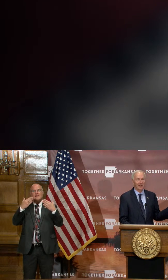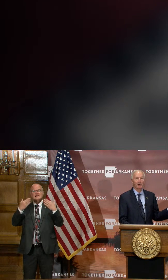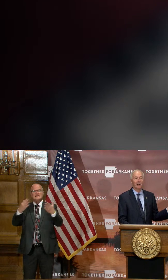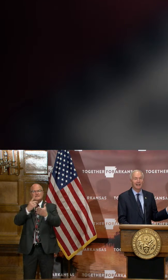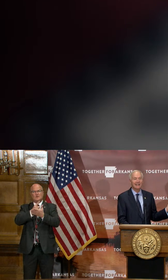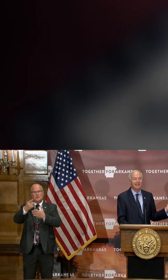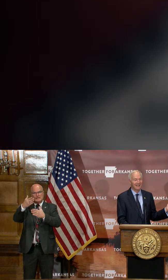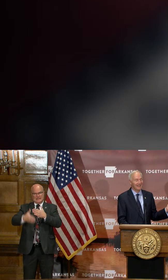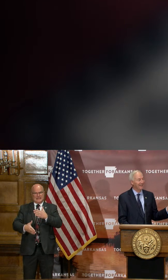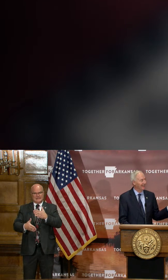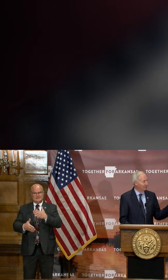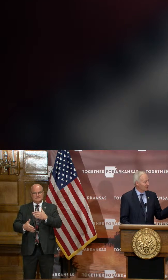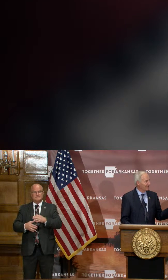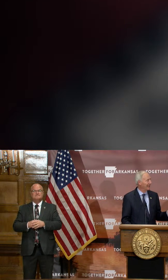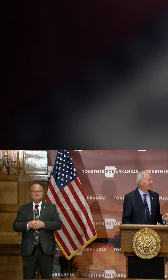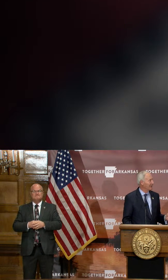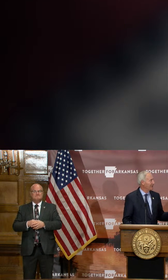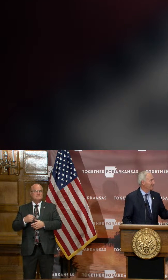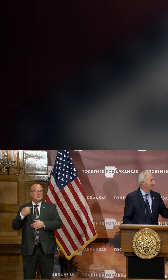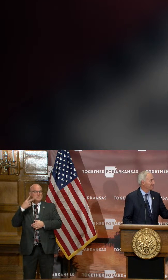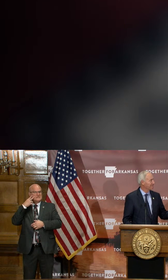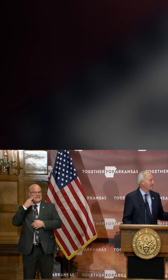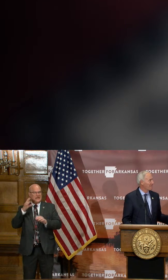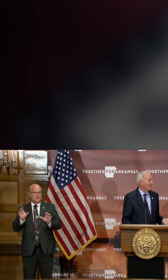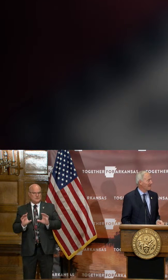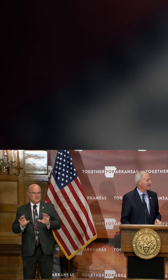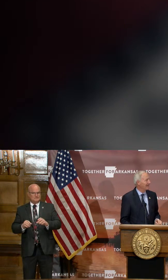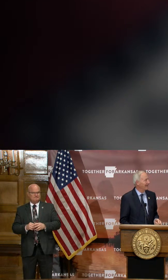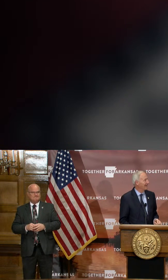That will be our grade, and we'll see how we do.